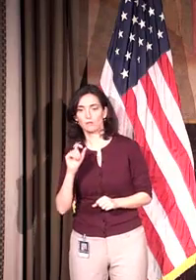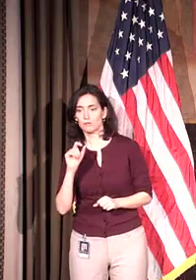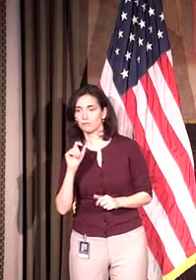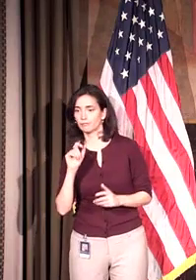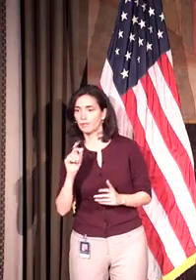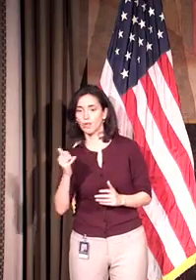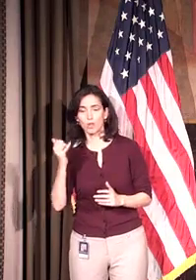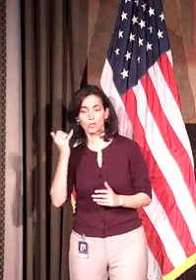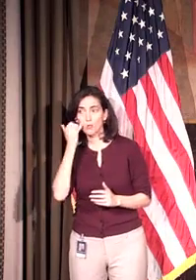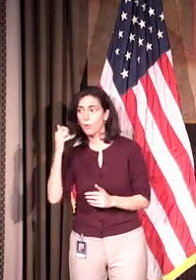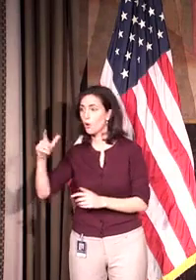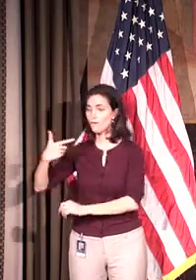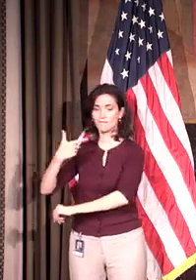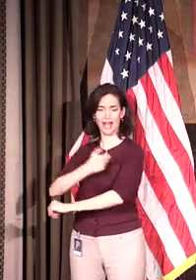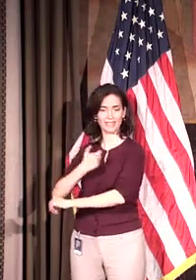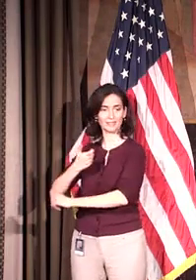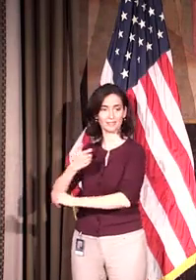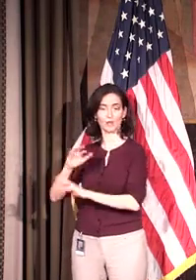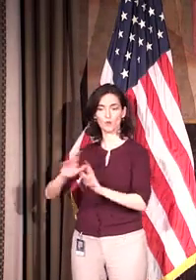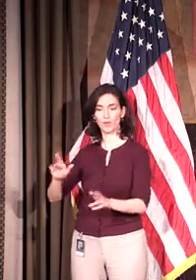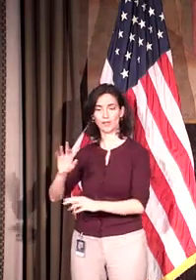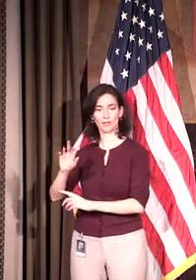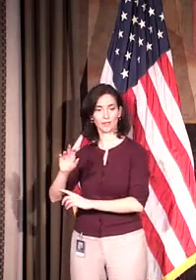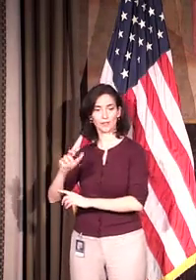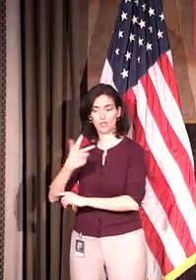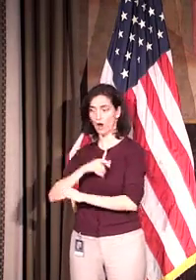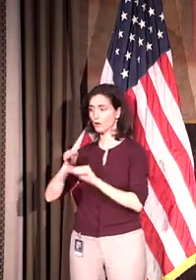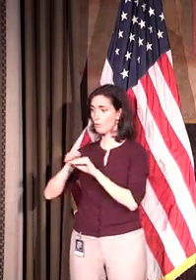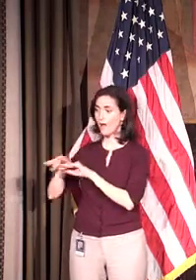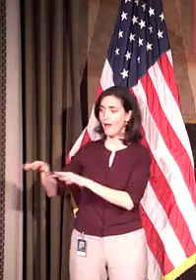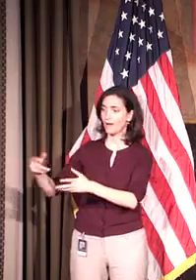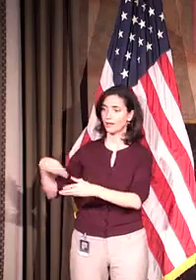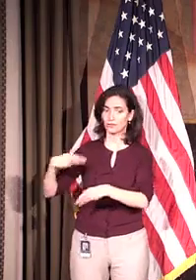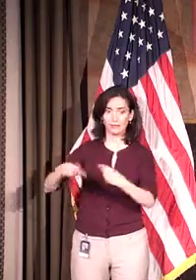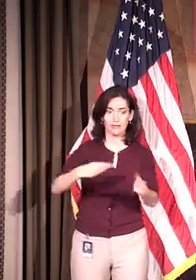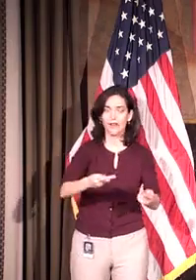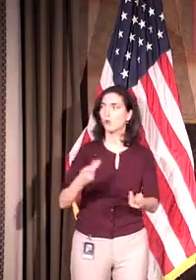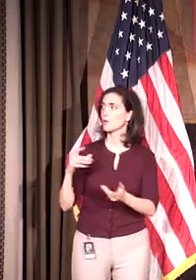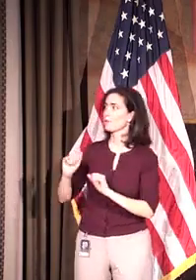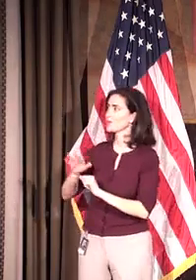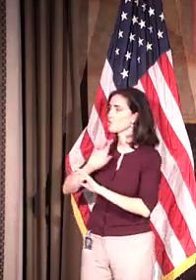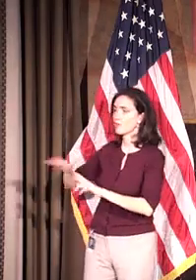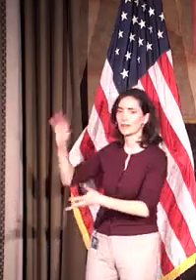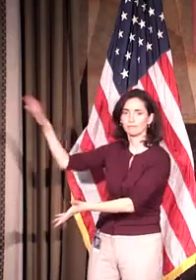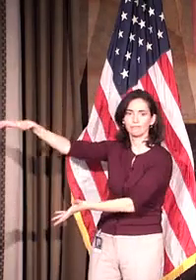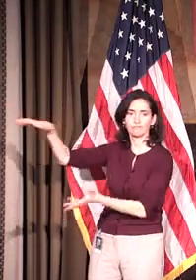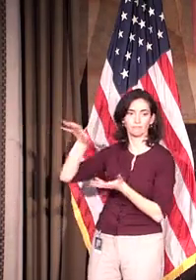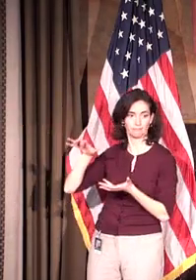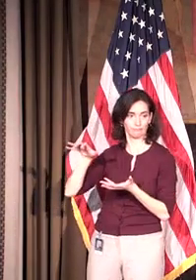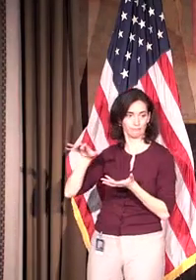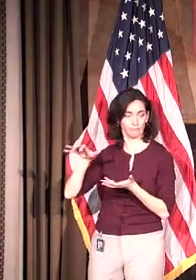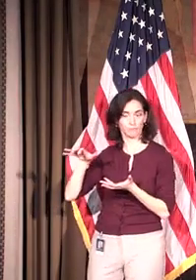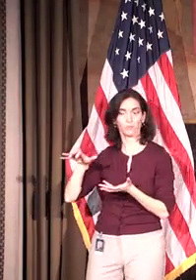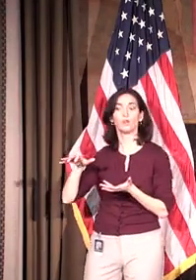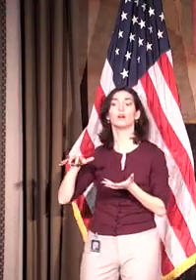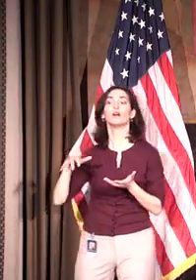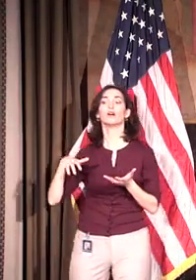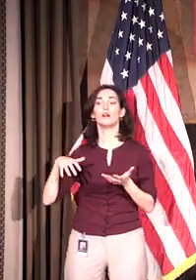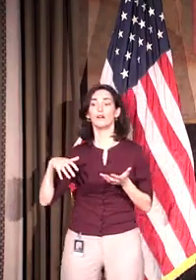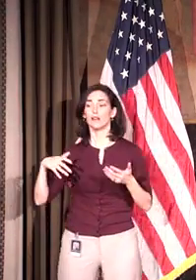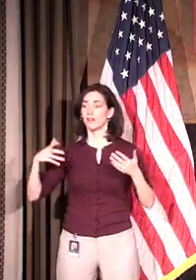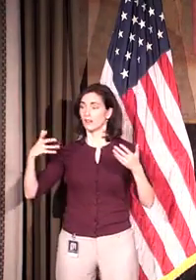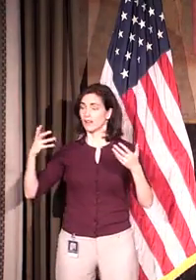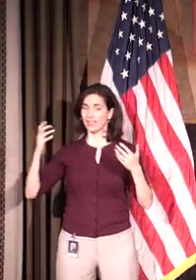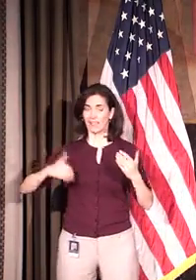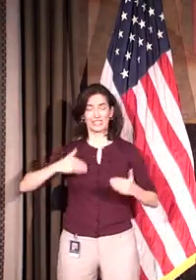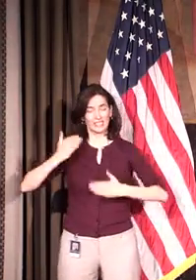one or more vaccines that need to be distributed and administered so that we can hasten the day when we can put this in our